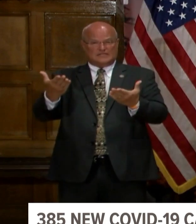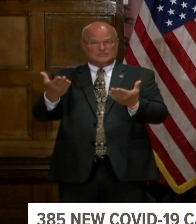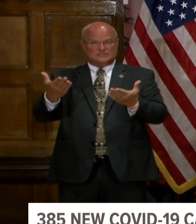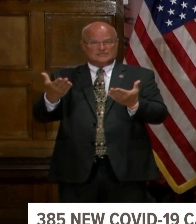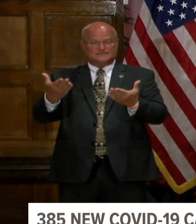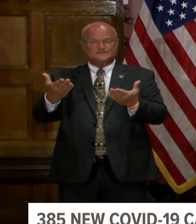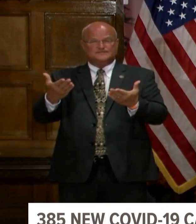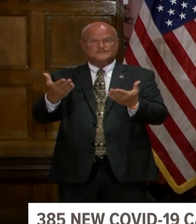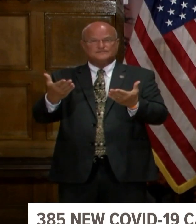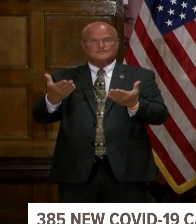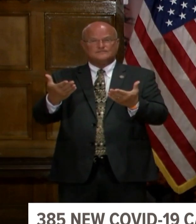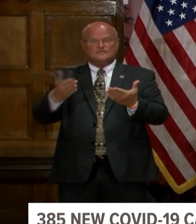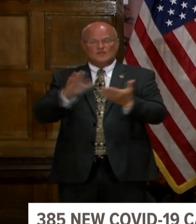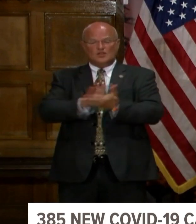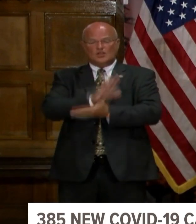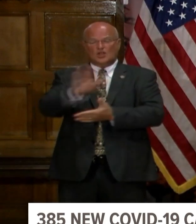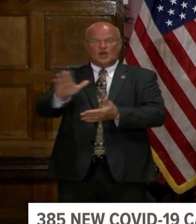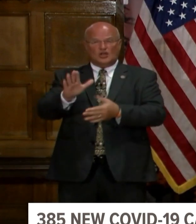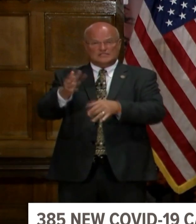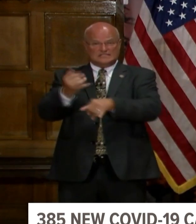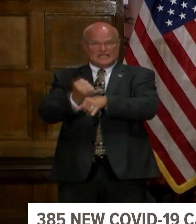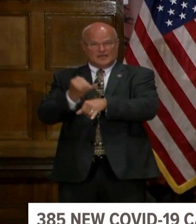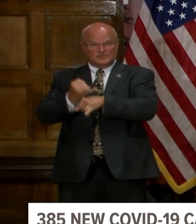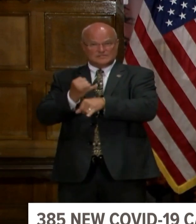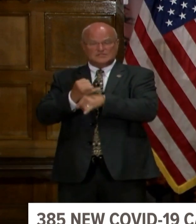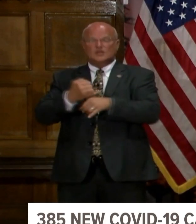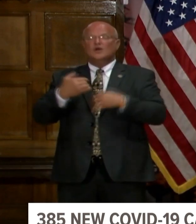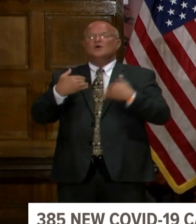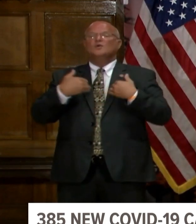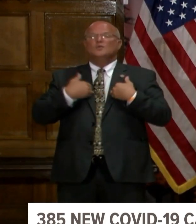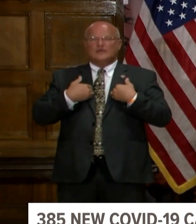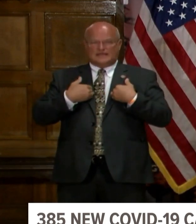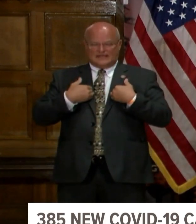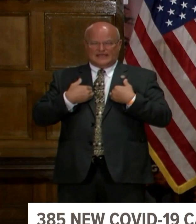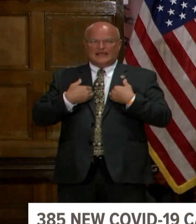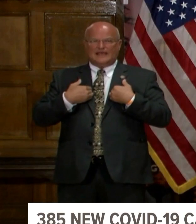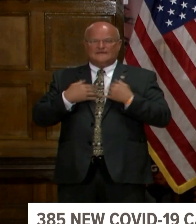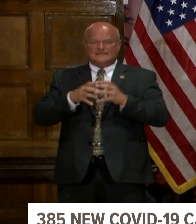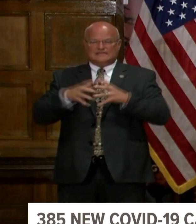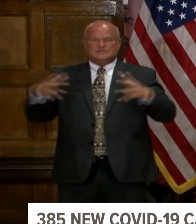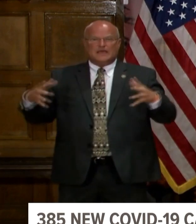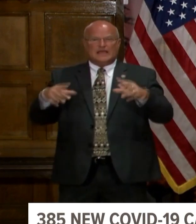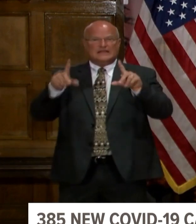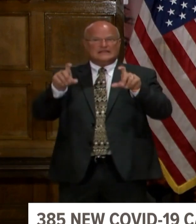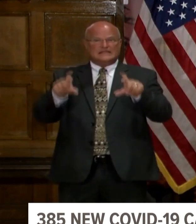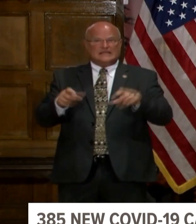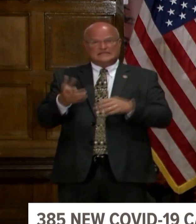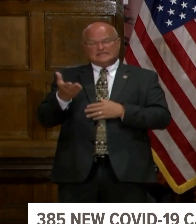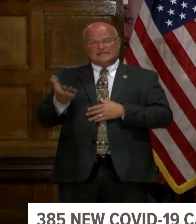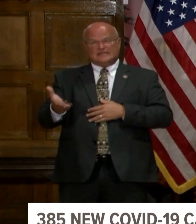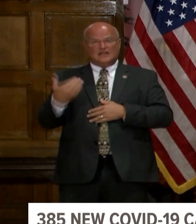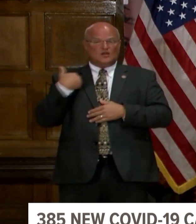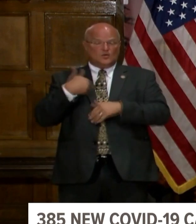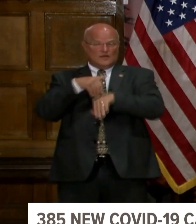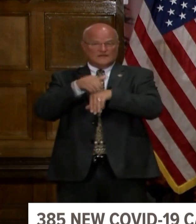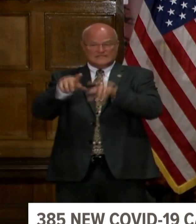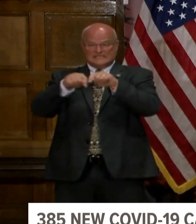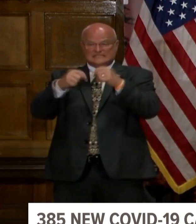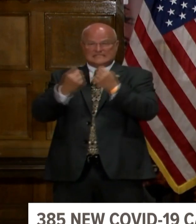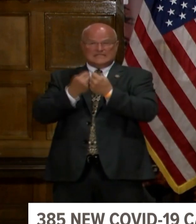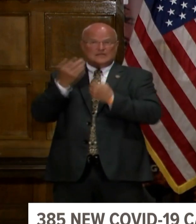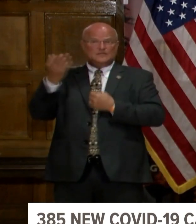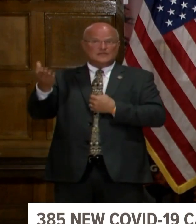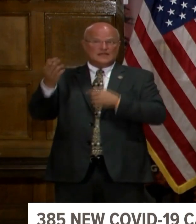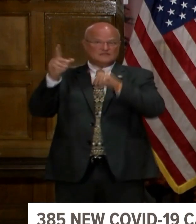recommendations on the college campuses, we have expanded the testing there. We've sent teams up there